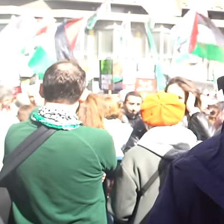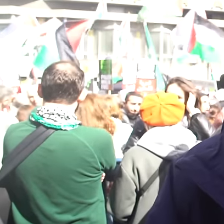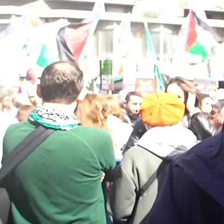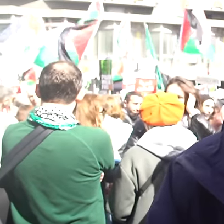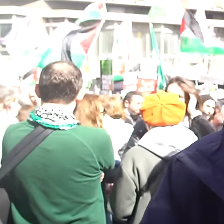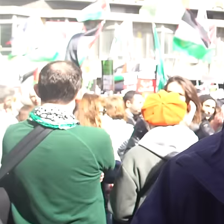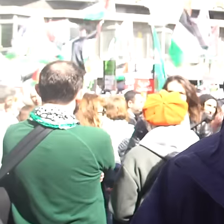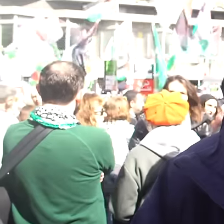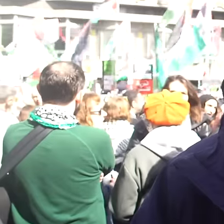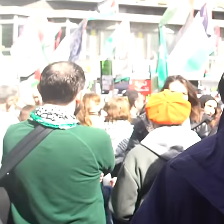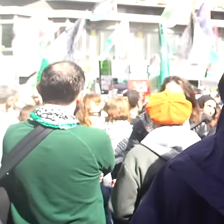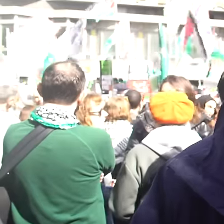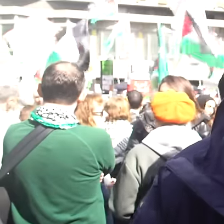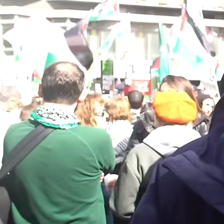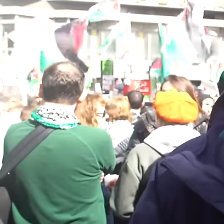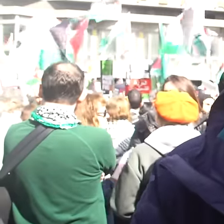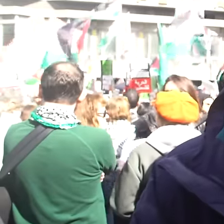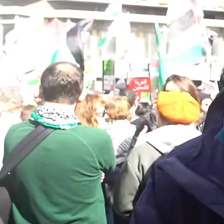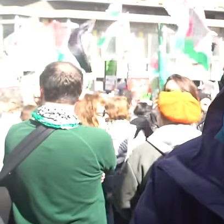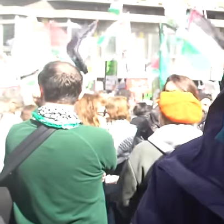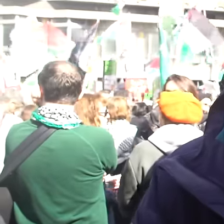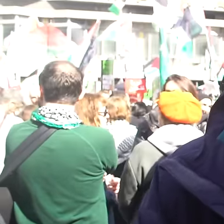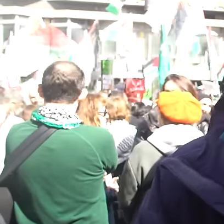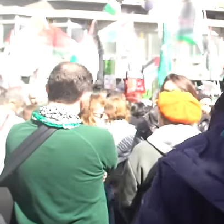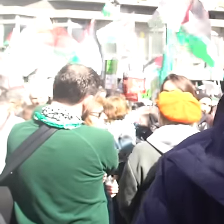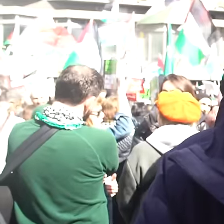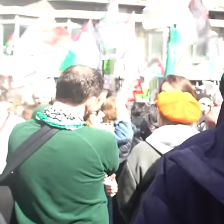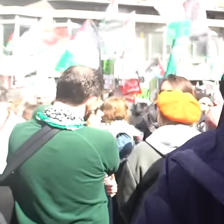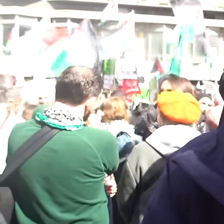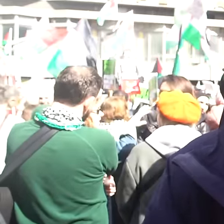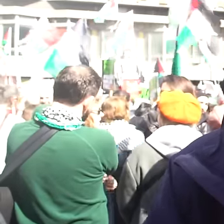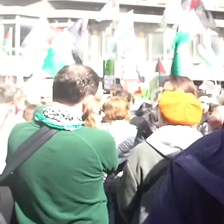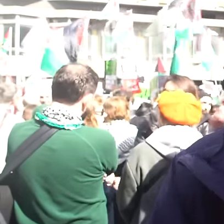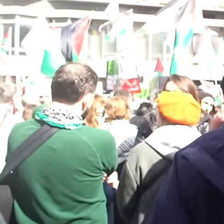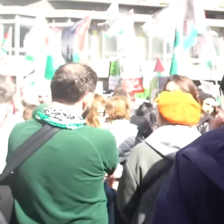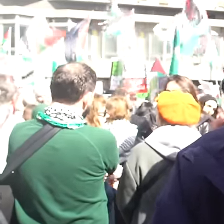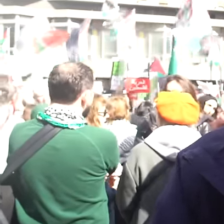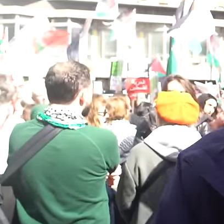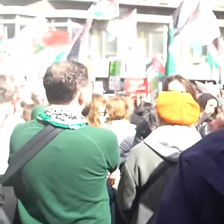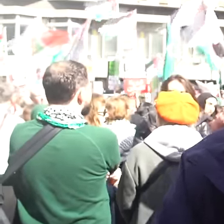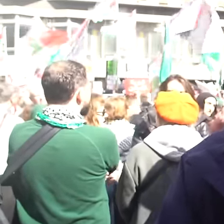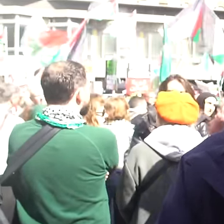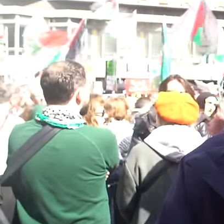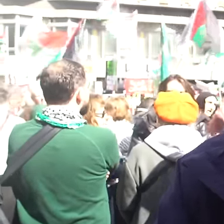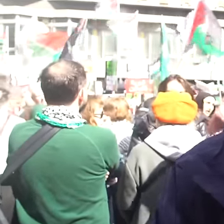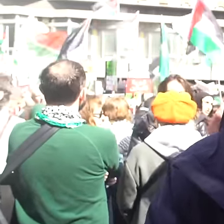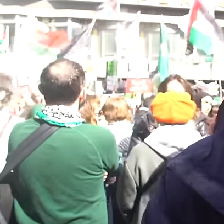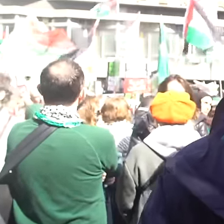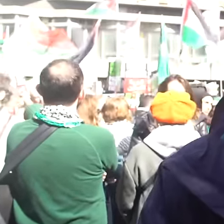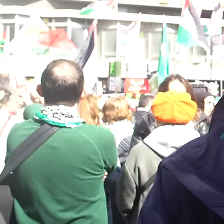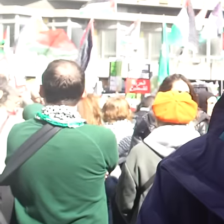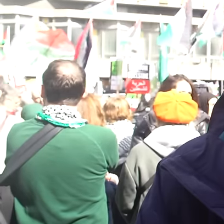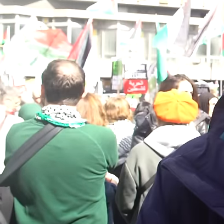faiths. I'm Roman Catholic, there are Protestants, there are, I should imagine, Buddhists. There are plenty of Jewish people on